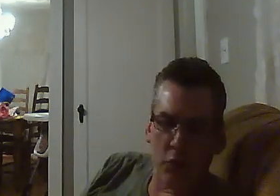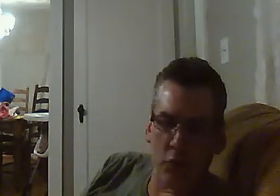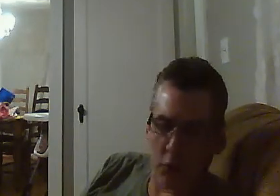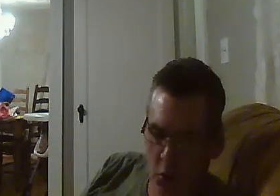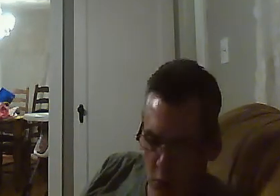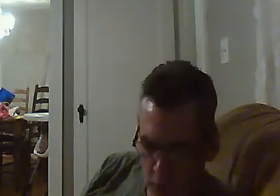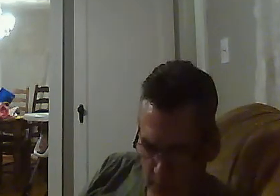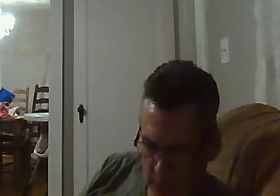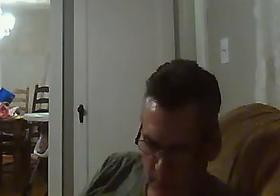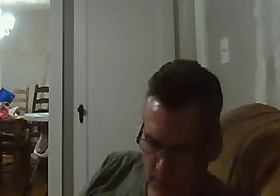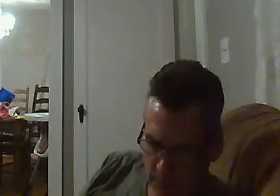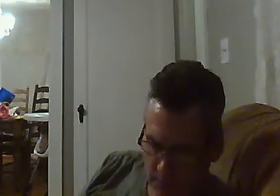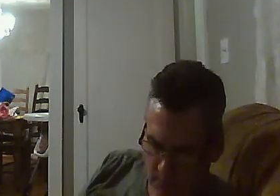is the cozy.